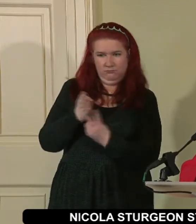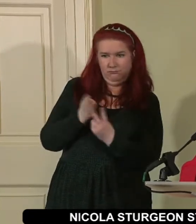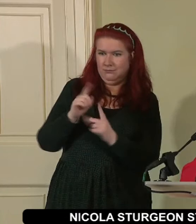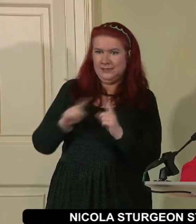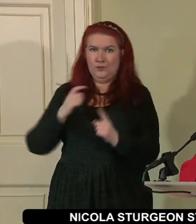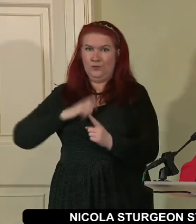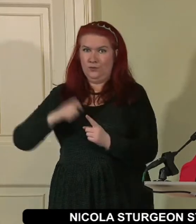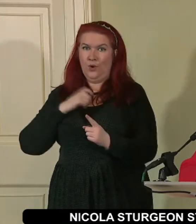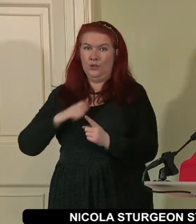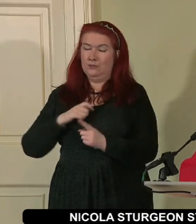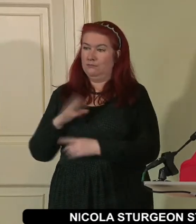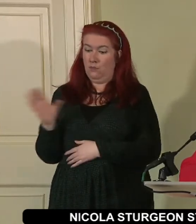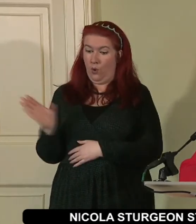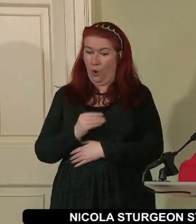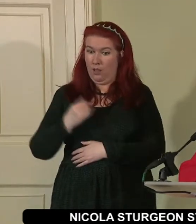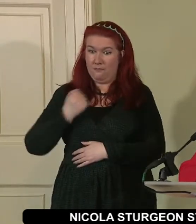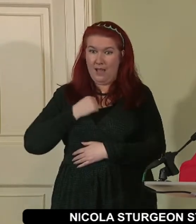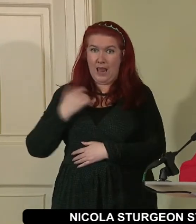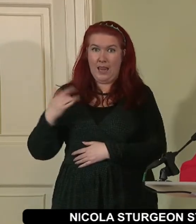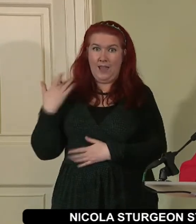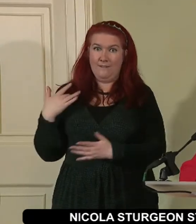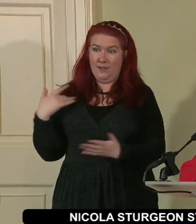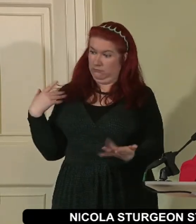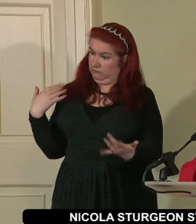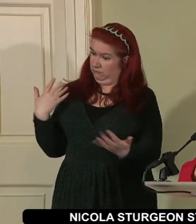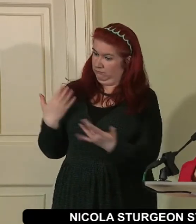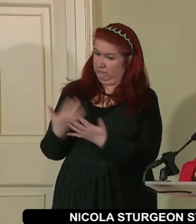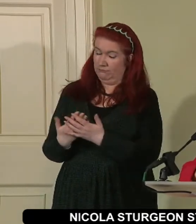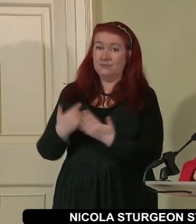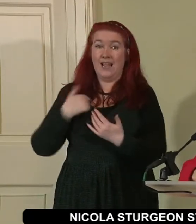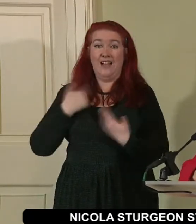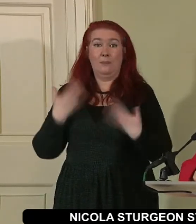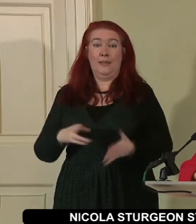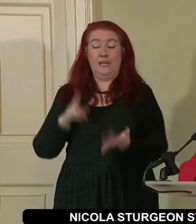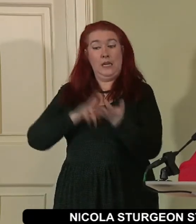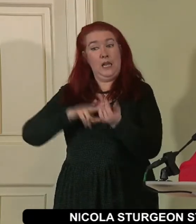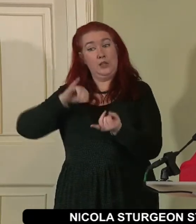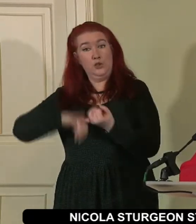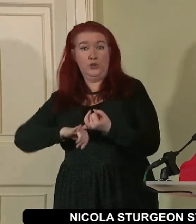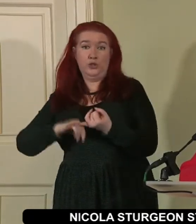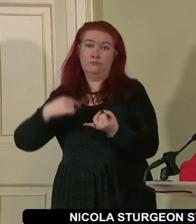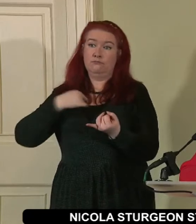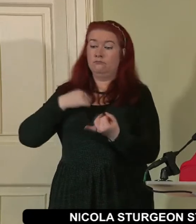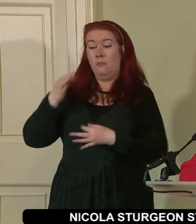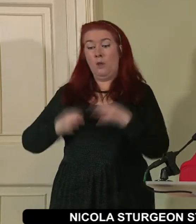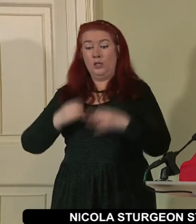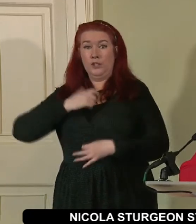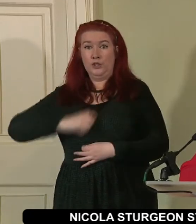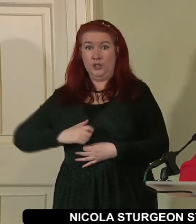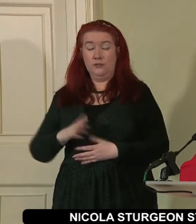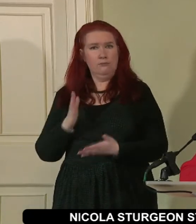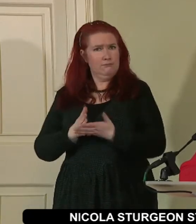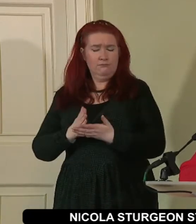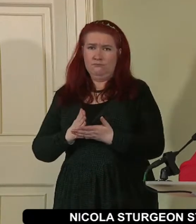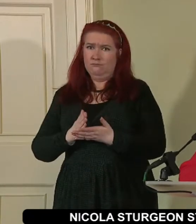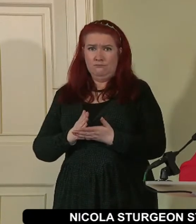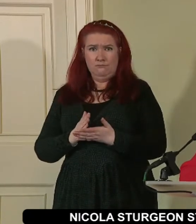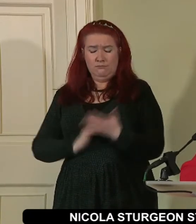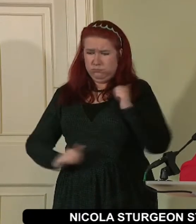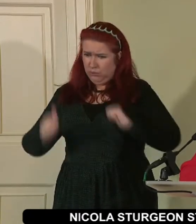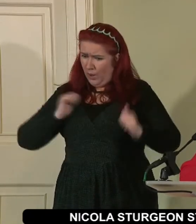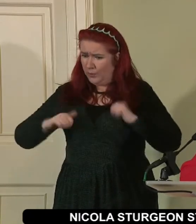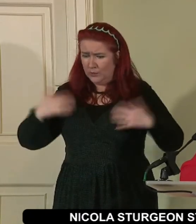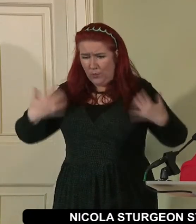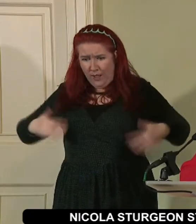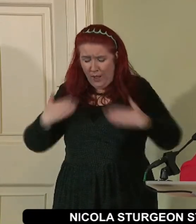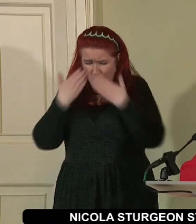another for all of my life. I've been Nicola Sturgeon, the politician, for all of my life. It's been a privilege. I have done